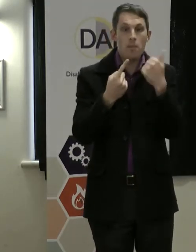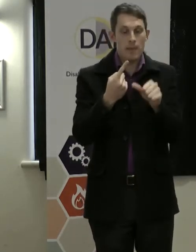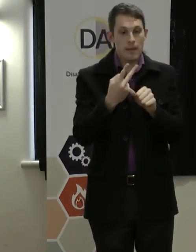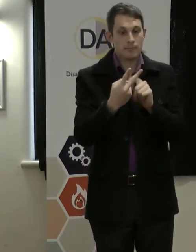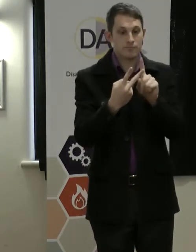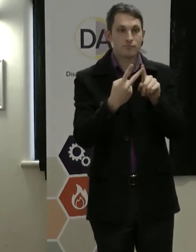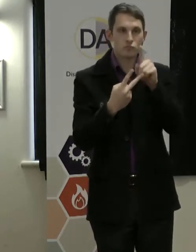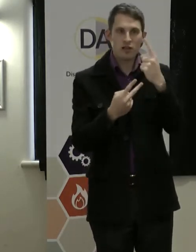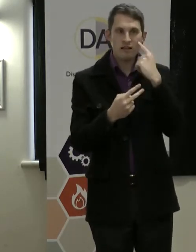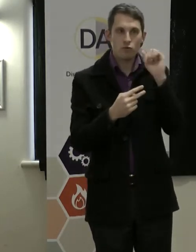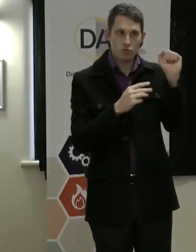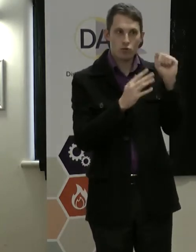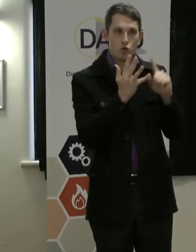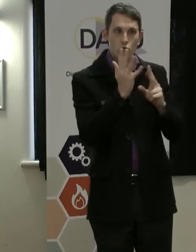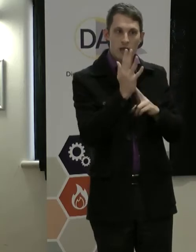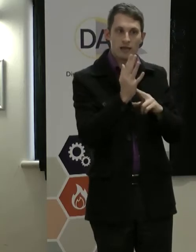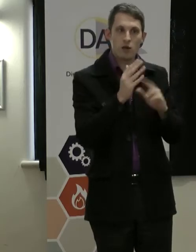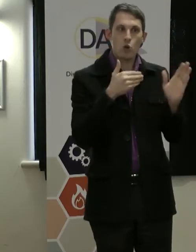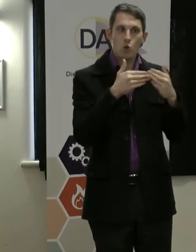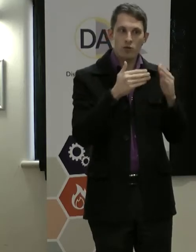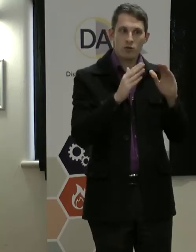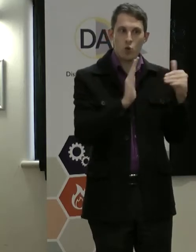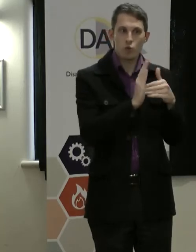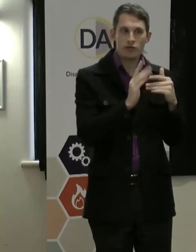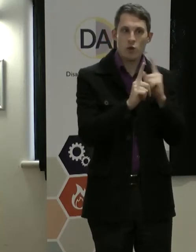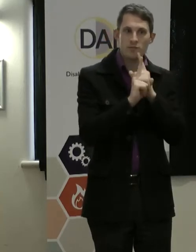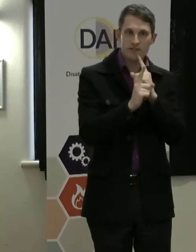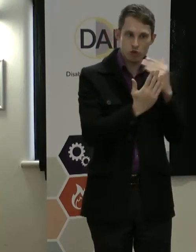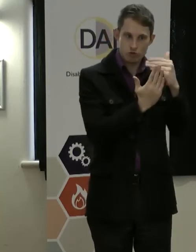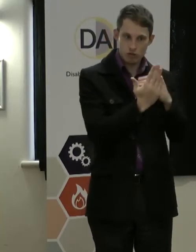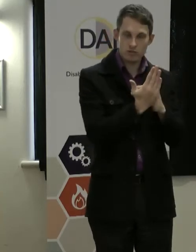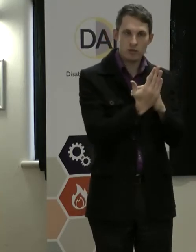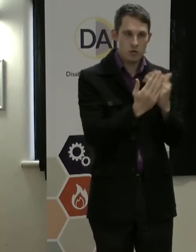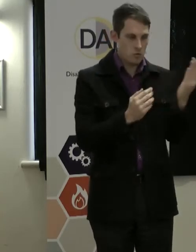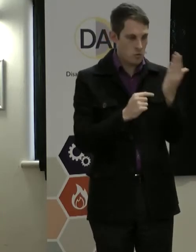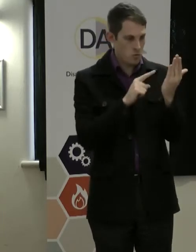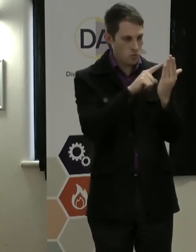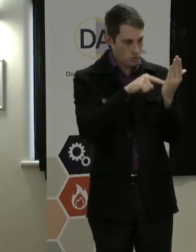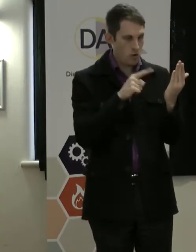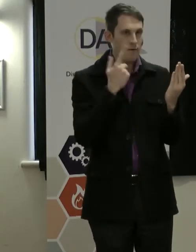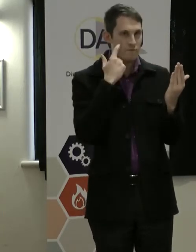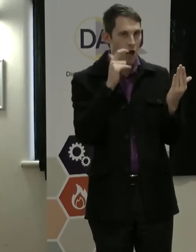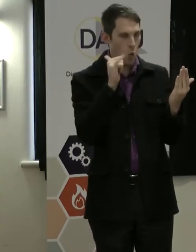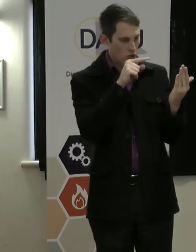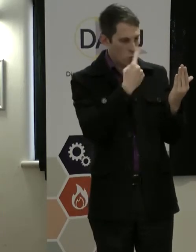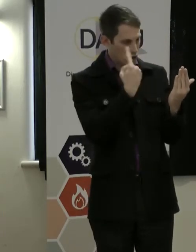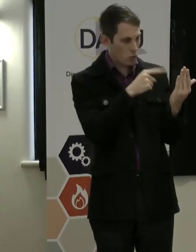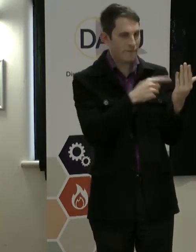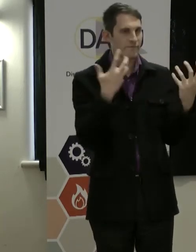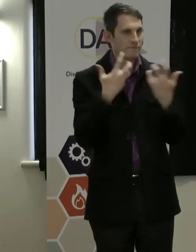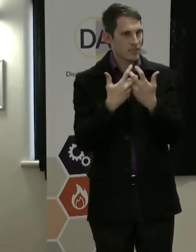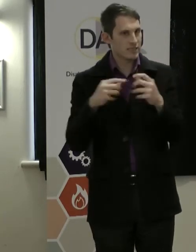and work out what your organisation wants to act upon. You can't act upon